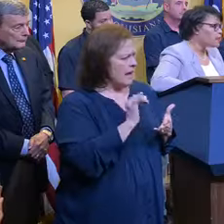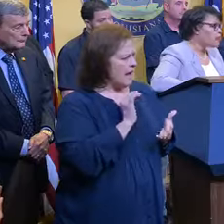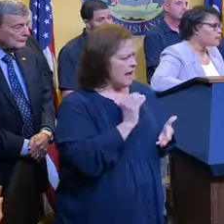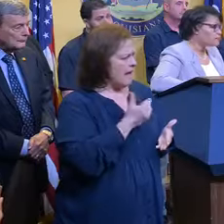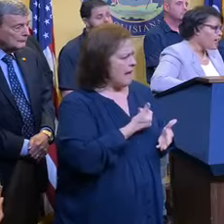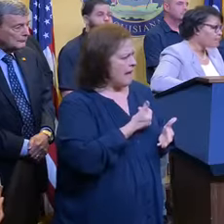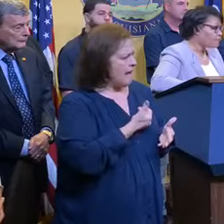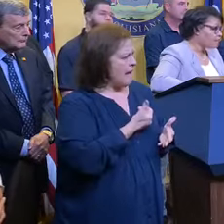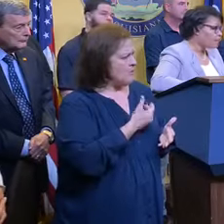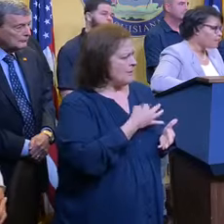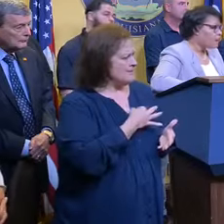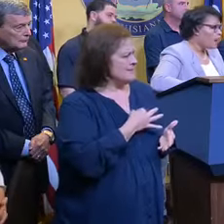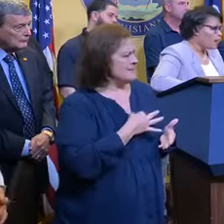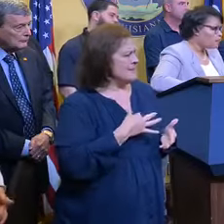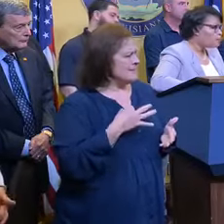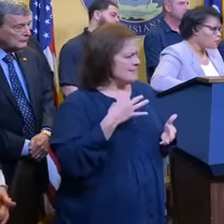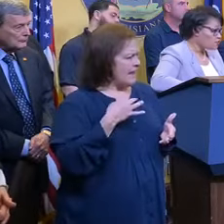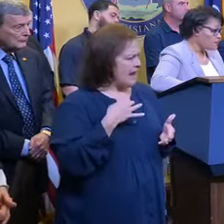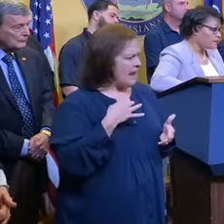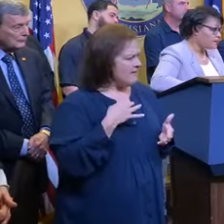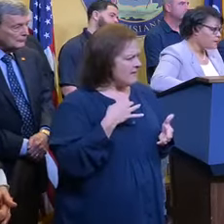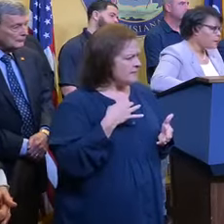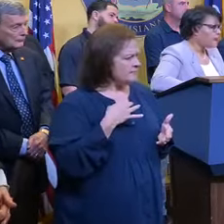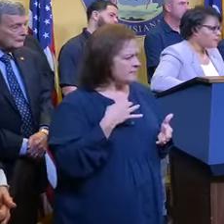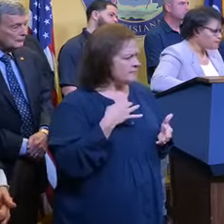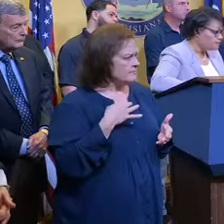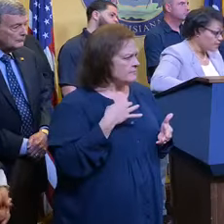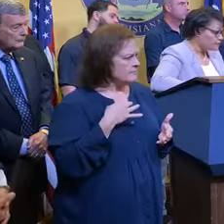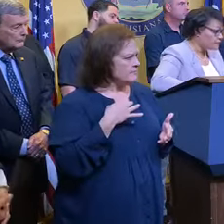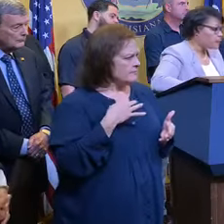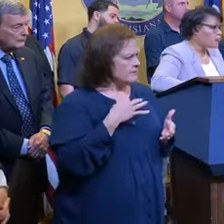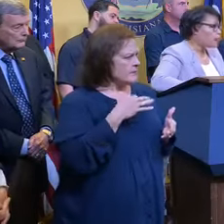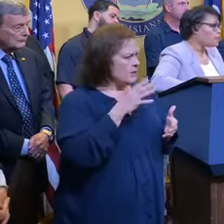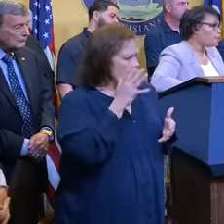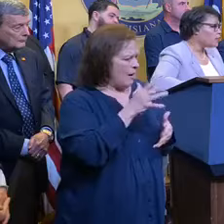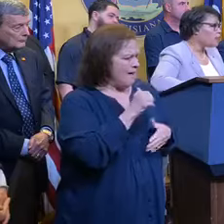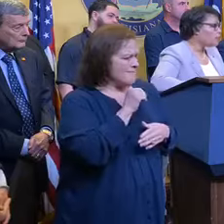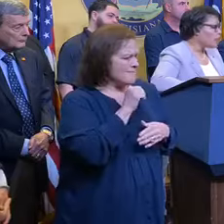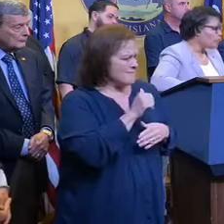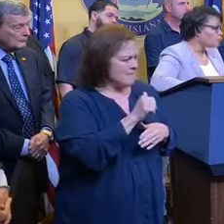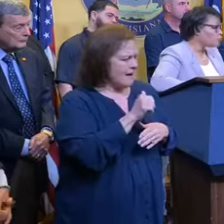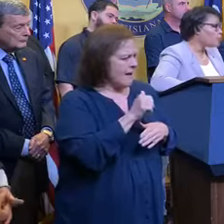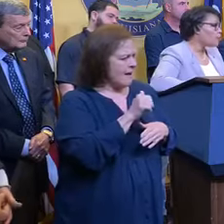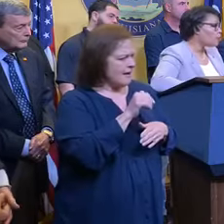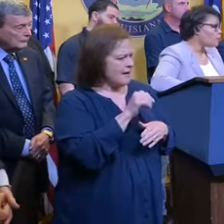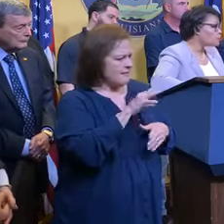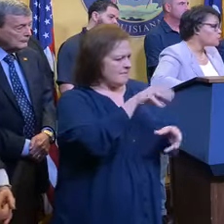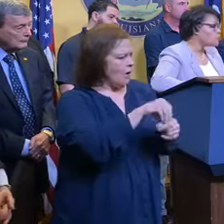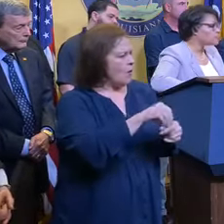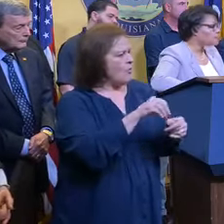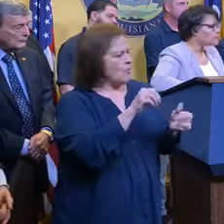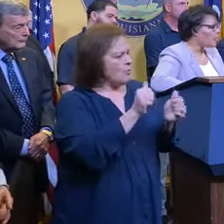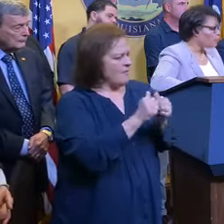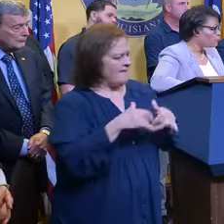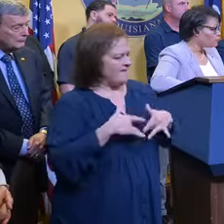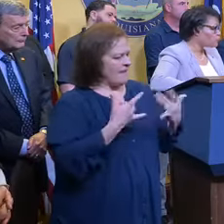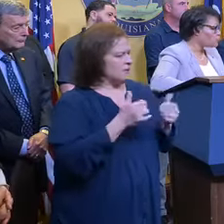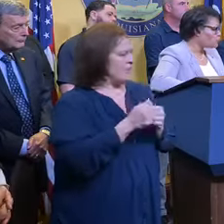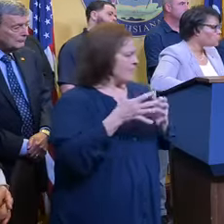members staffing unpermitted events. But we can do and will do